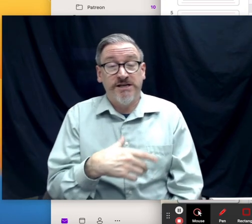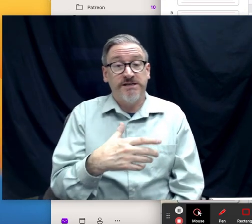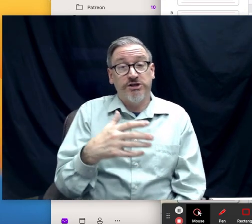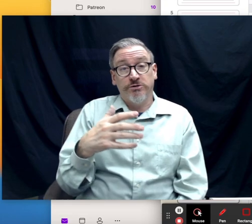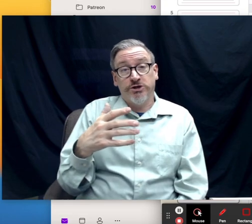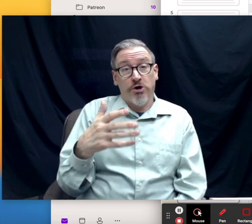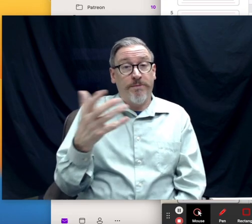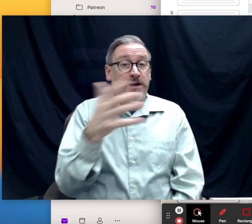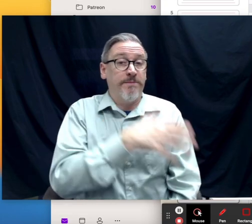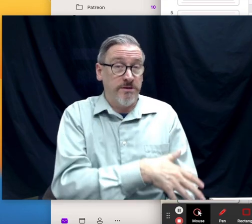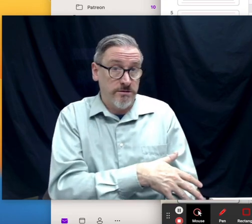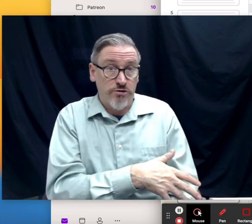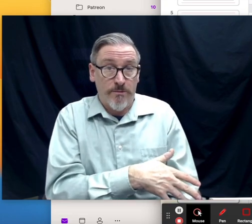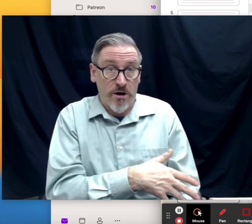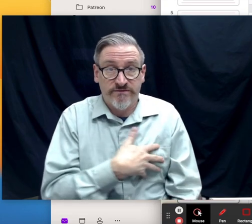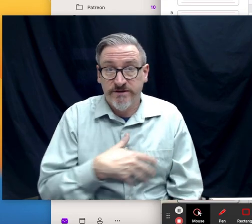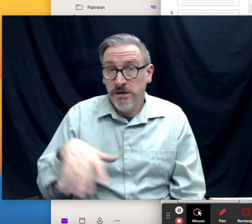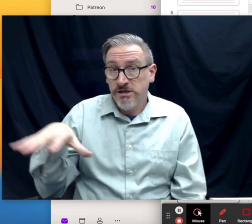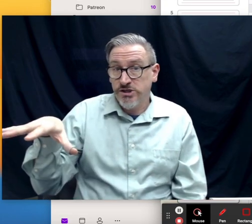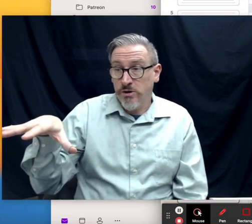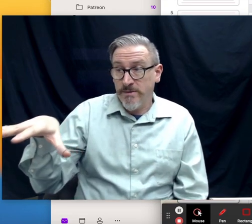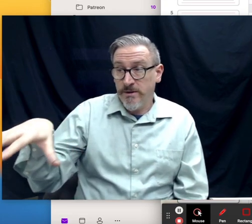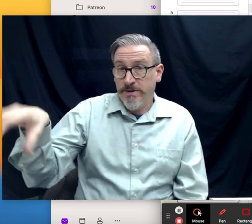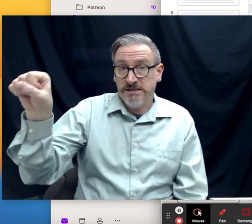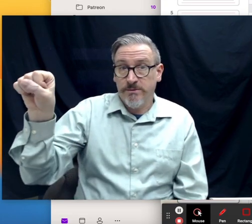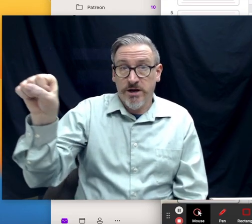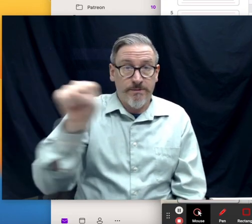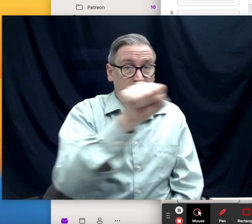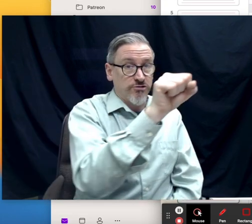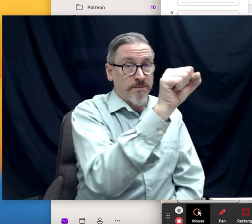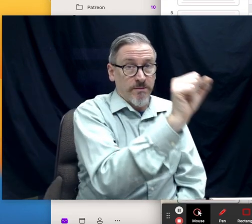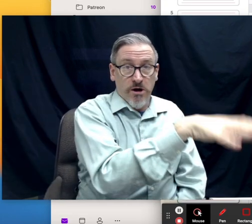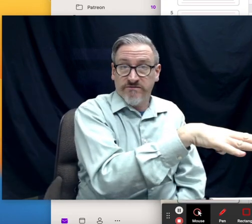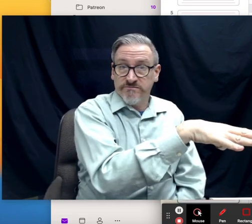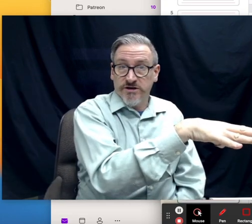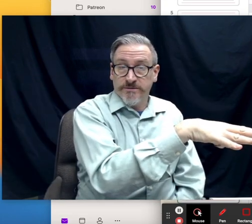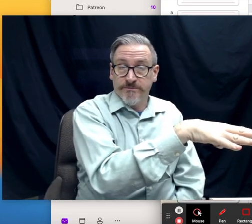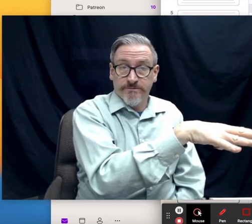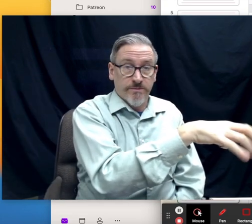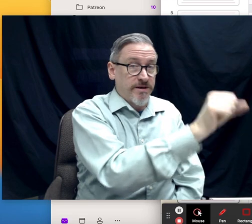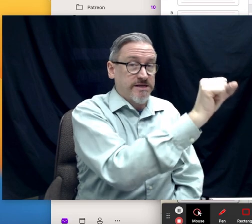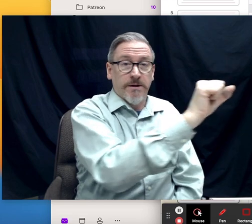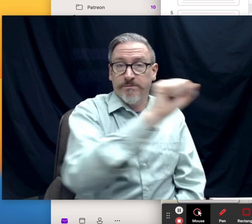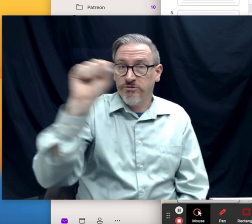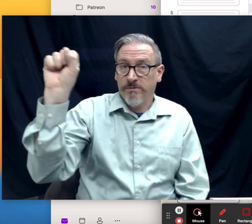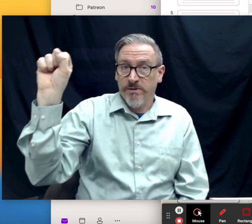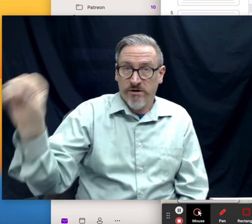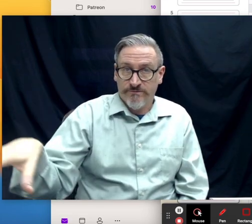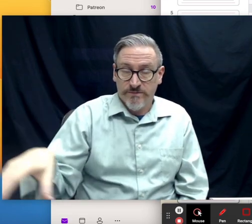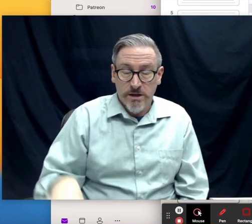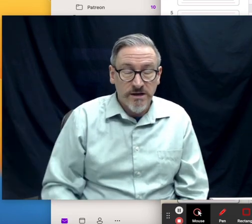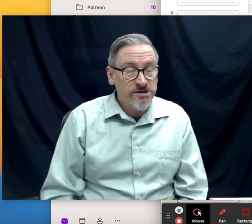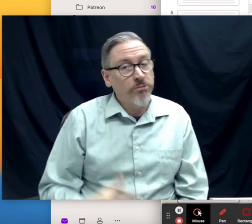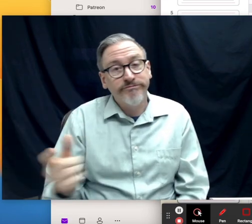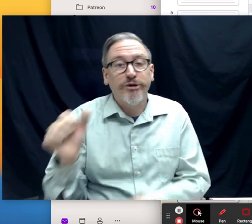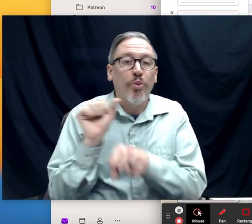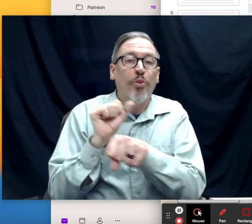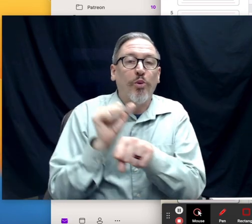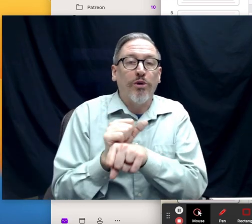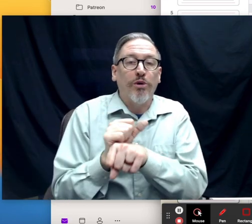which is to show pick up and drop off. So I'm going to pick someone up and drop them off. Right? Pick some up, drop them off.